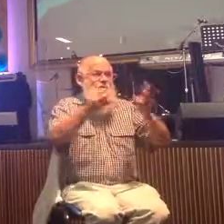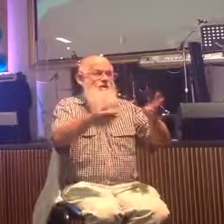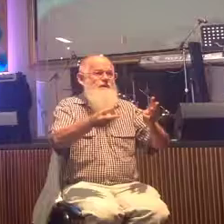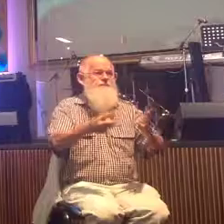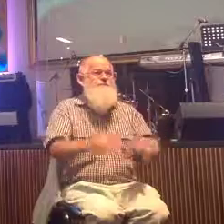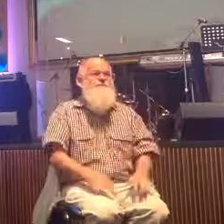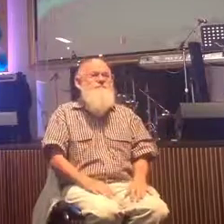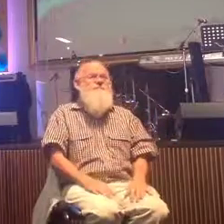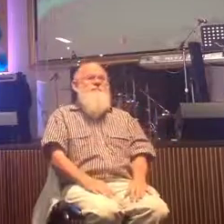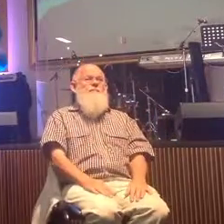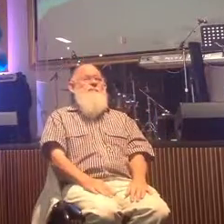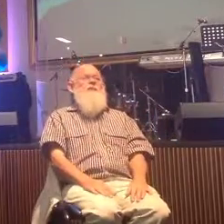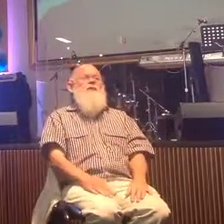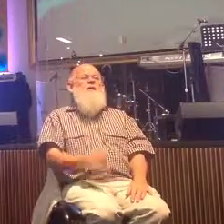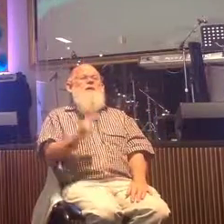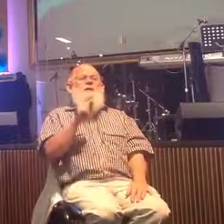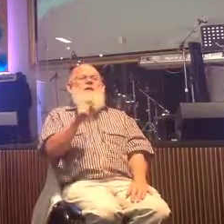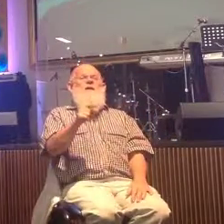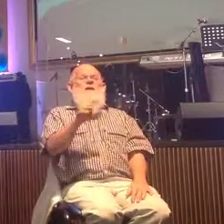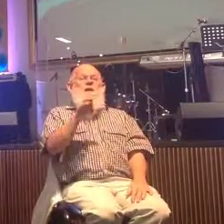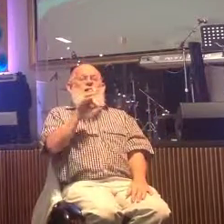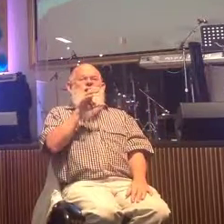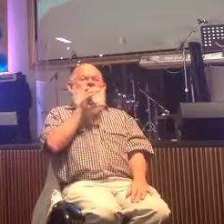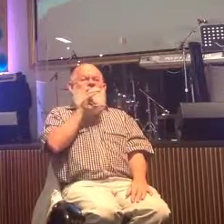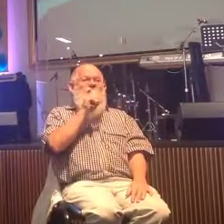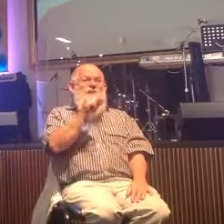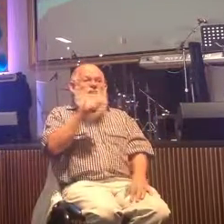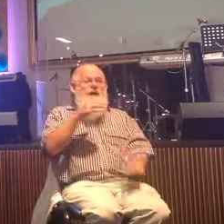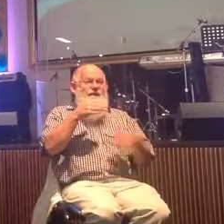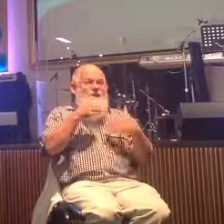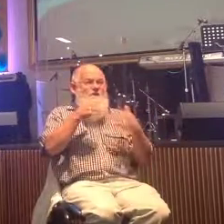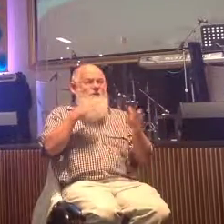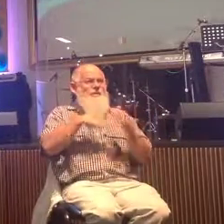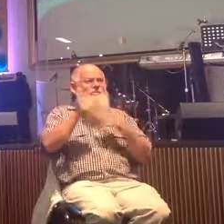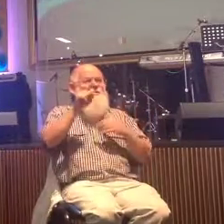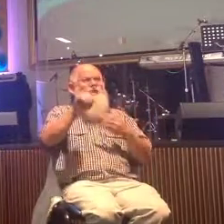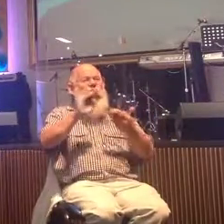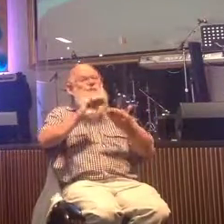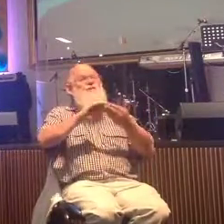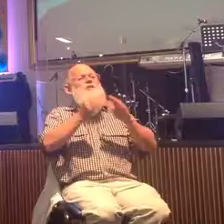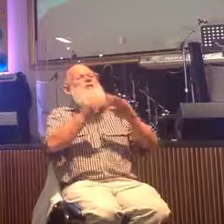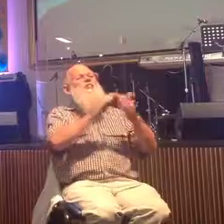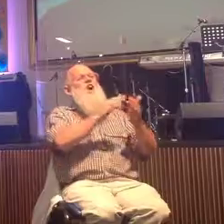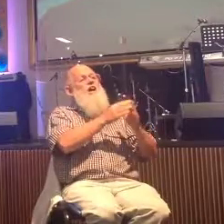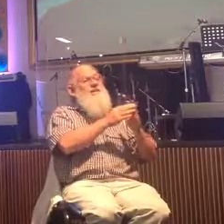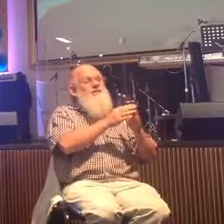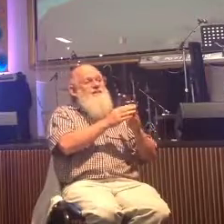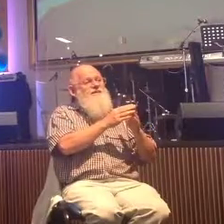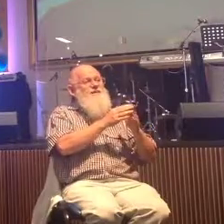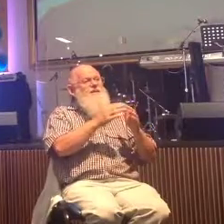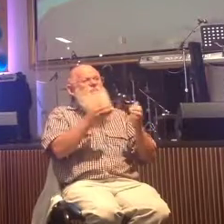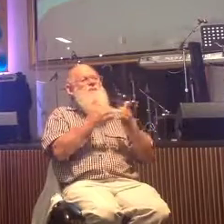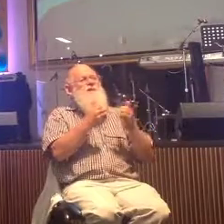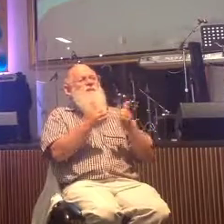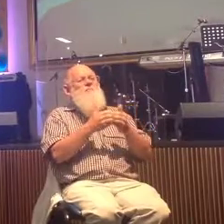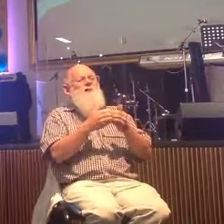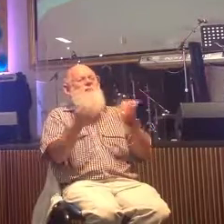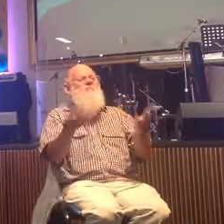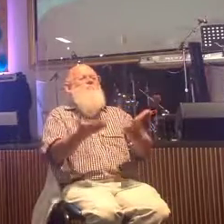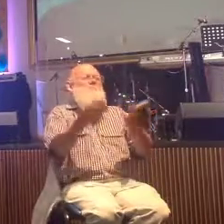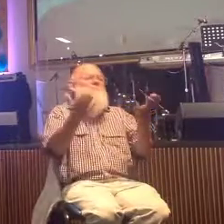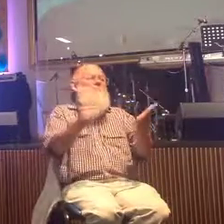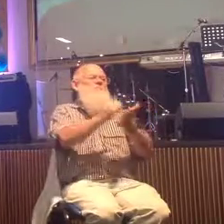would have gone into this society, had all manner of good times, sucked in, and one thing might have led to